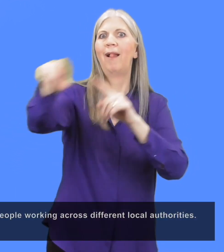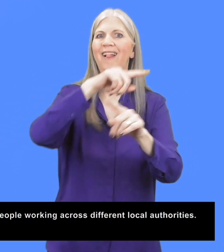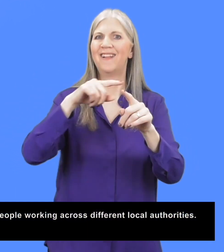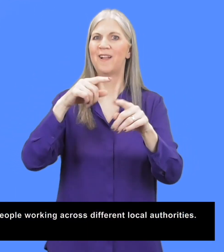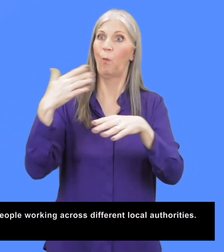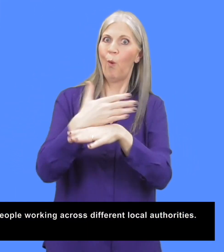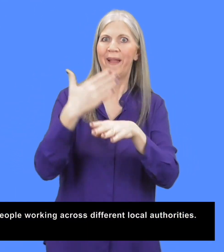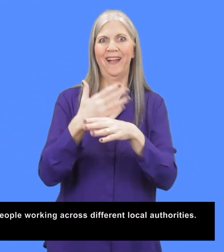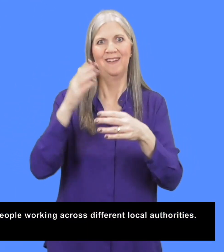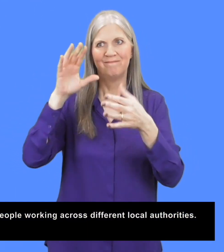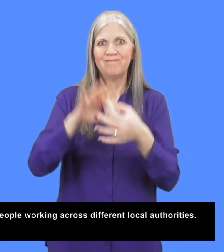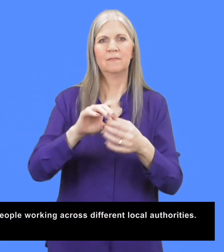across different local authorities.